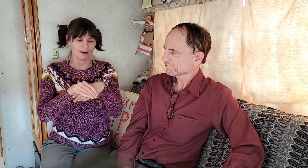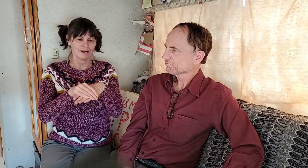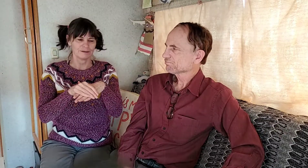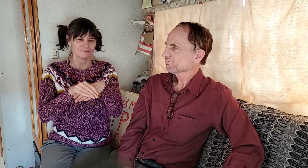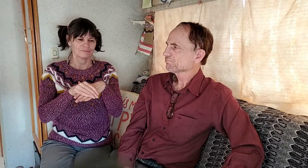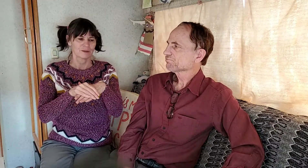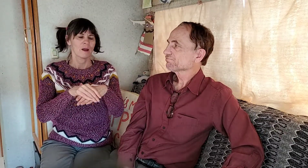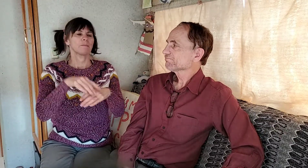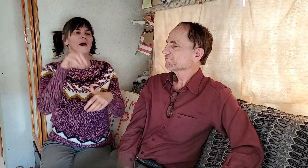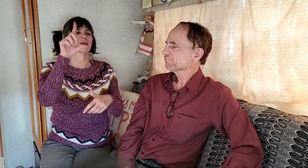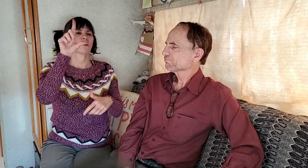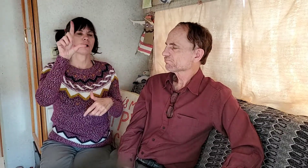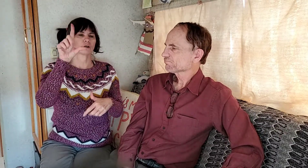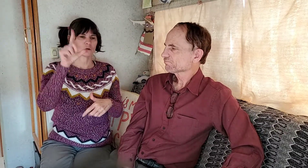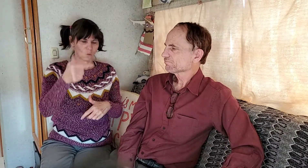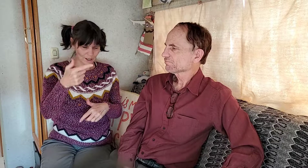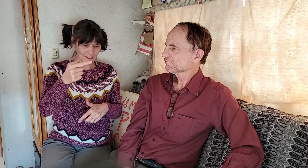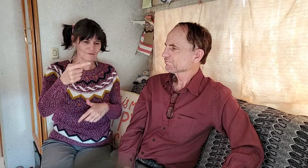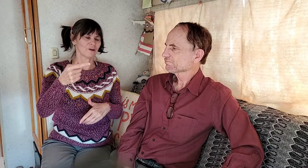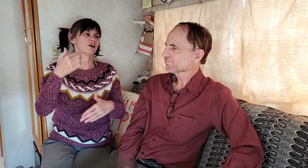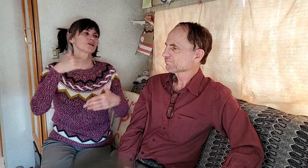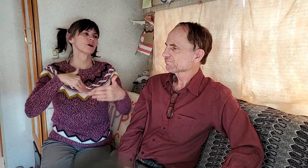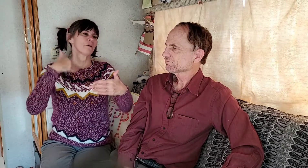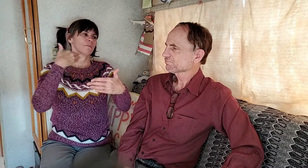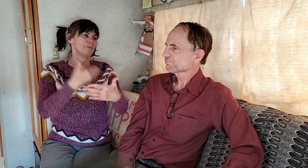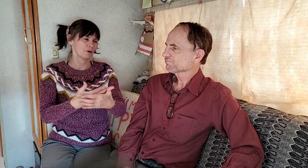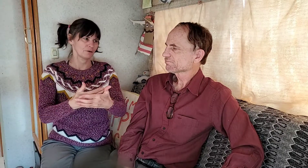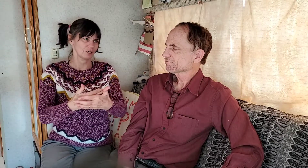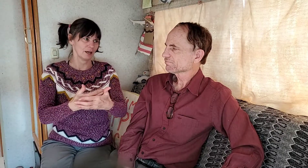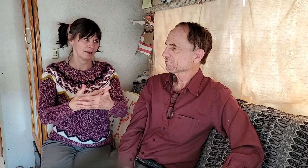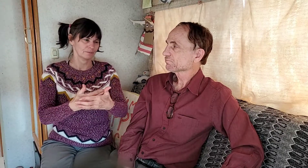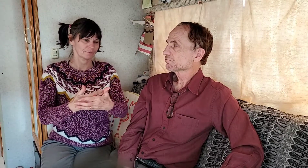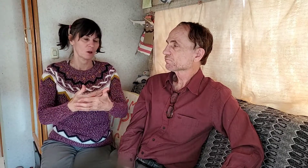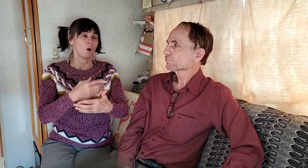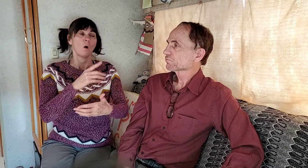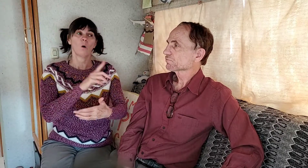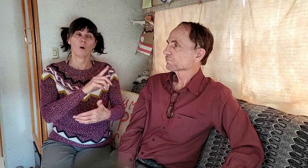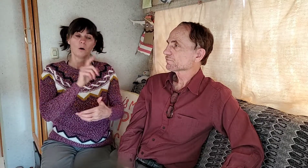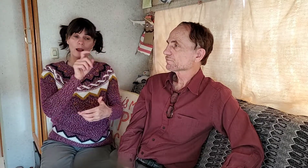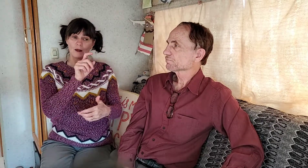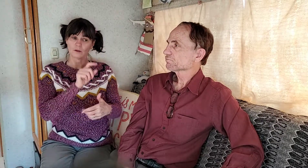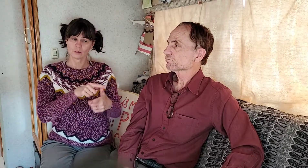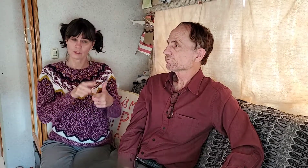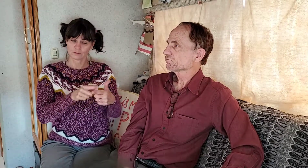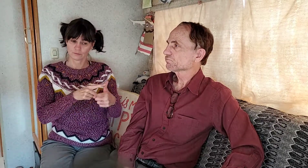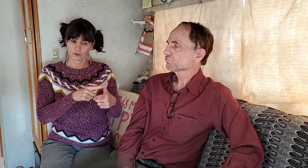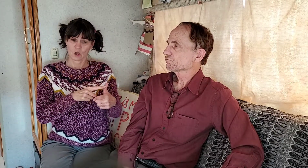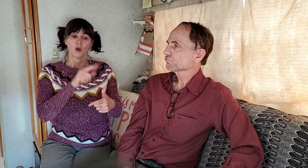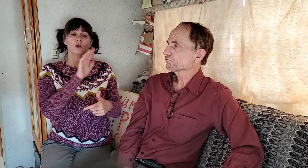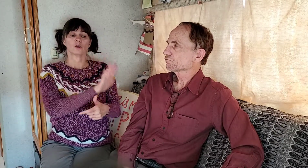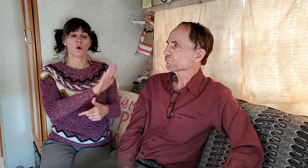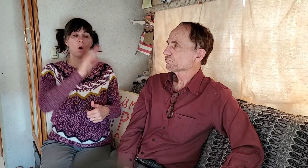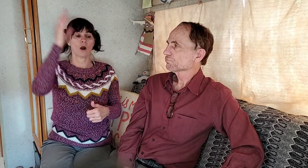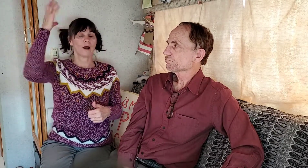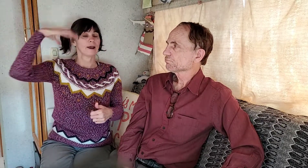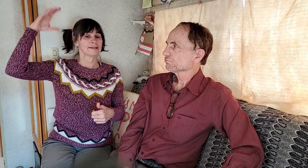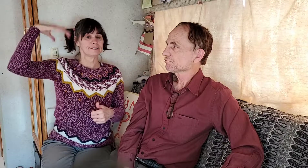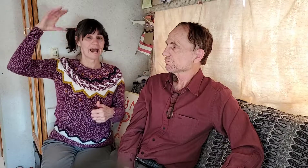married by your 21st birthday, or else your